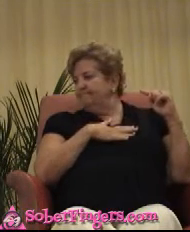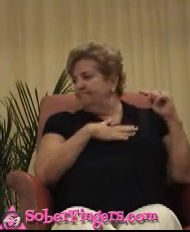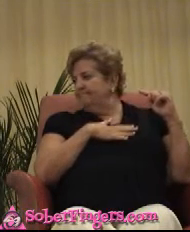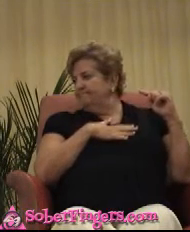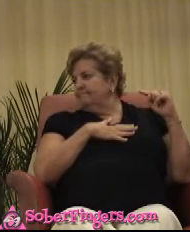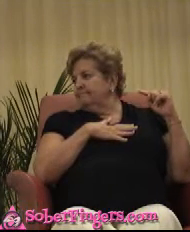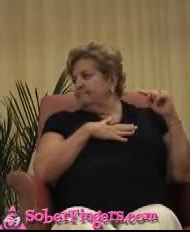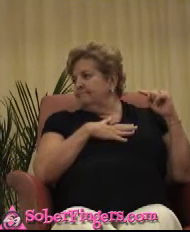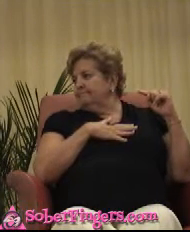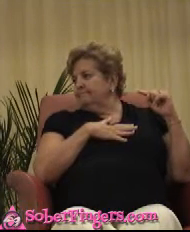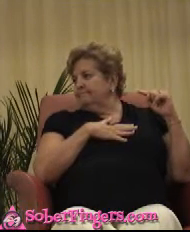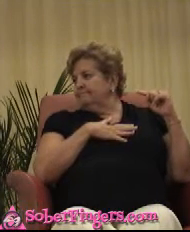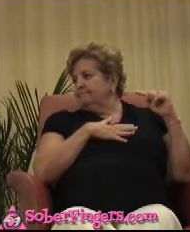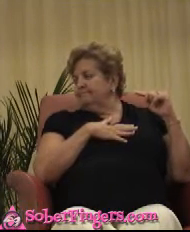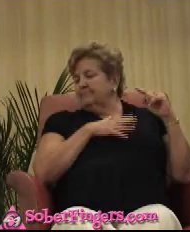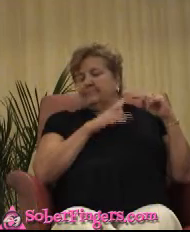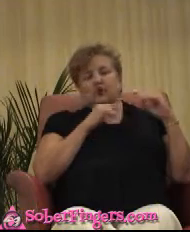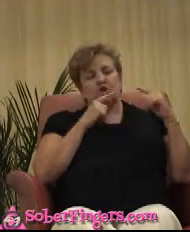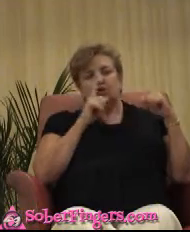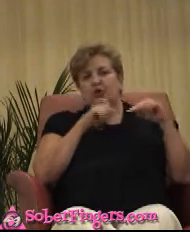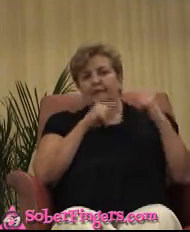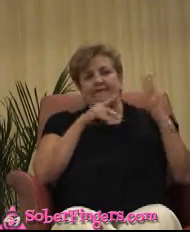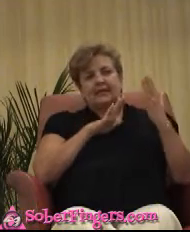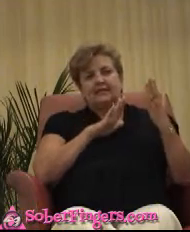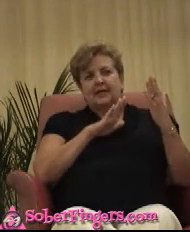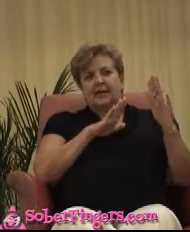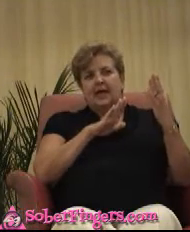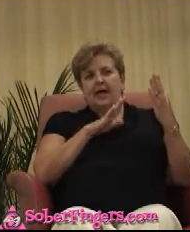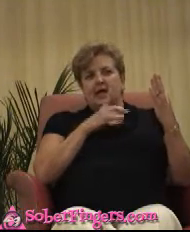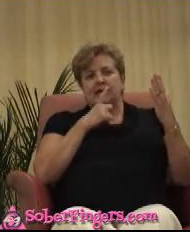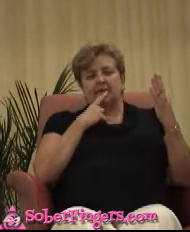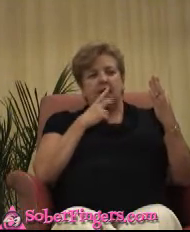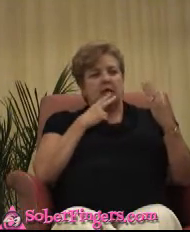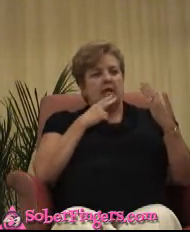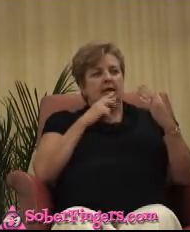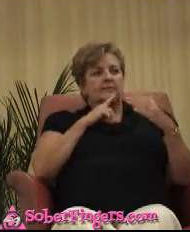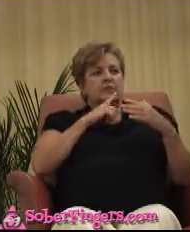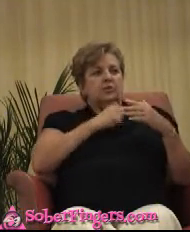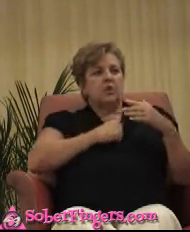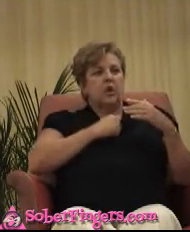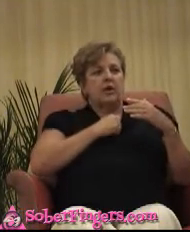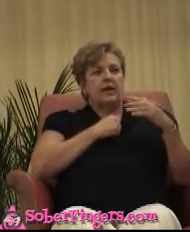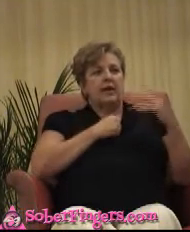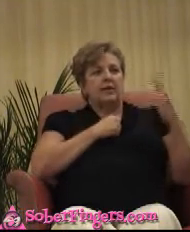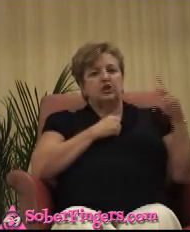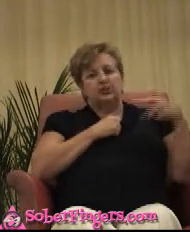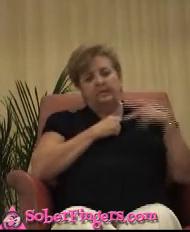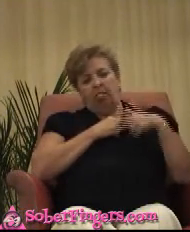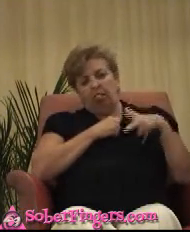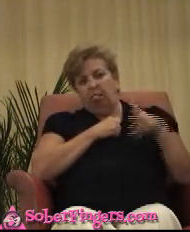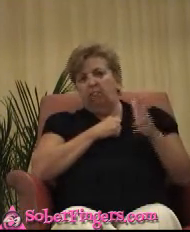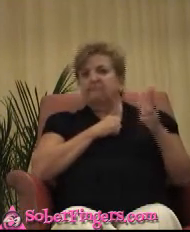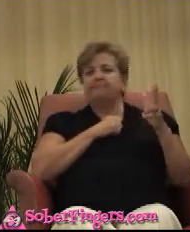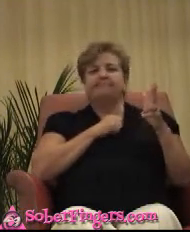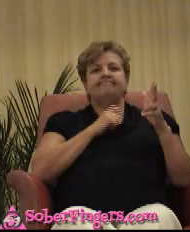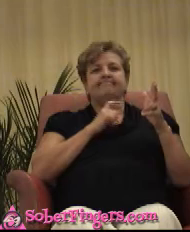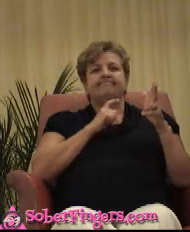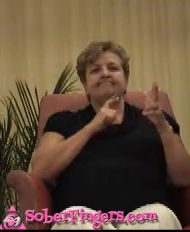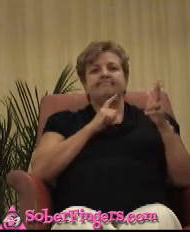her. And all I could say is, honey, I'm so sorry. And she pulled away from the curb. She's got a very soft South